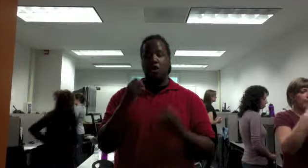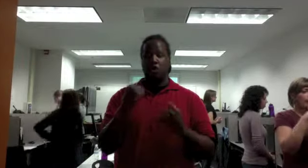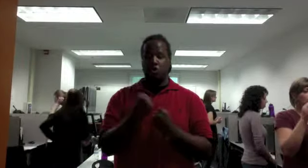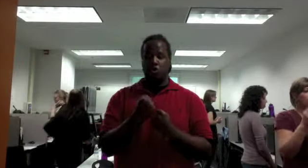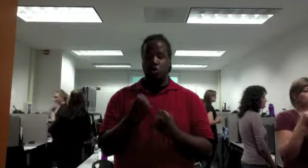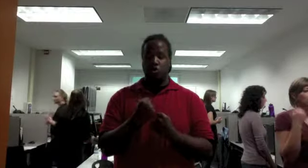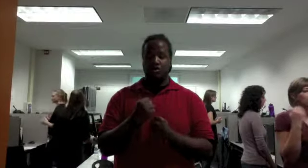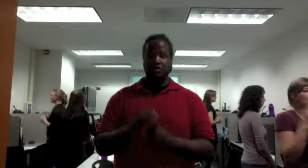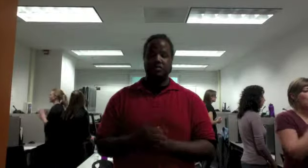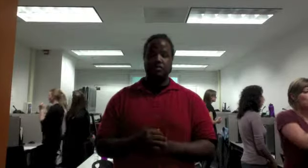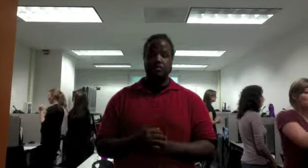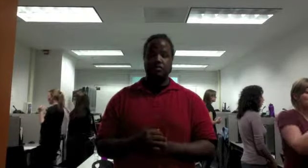can